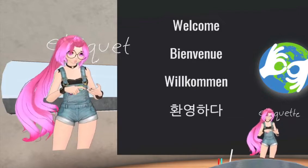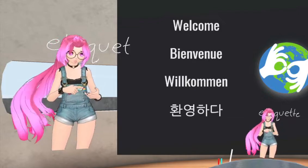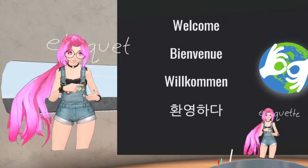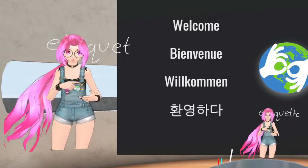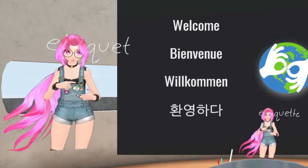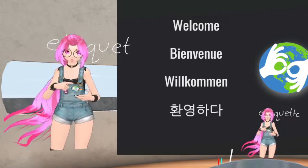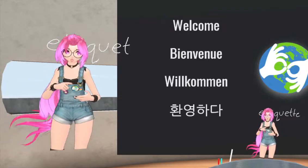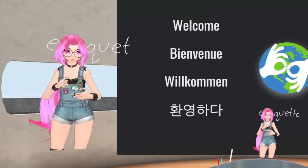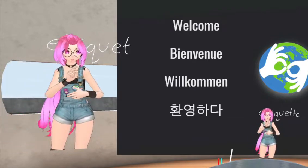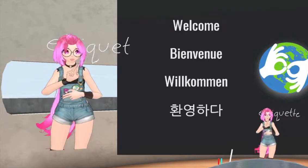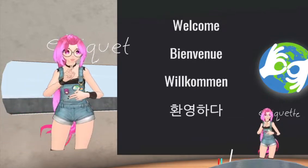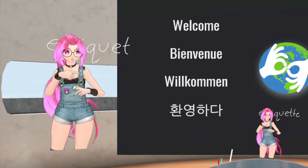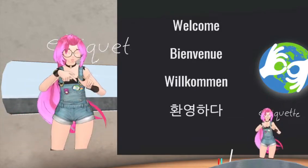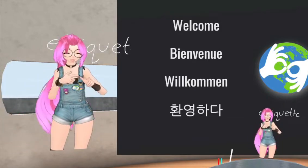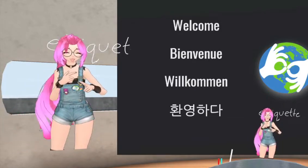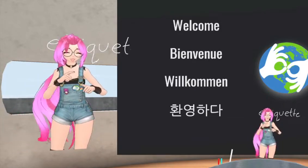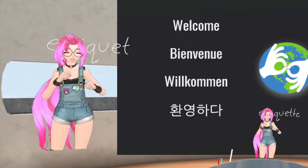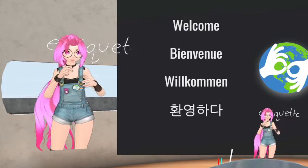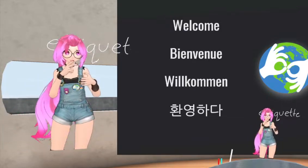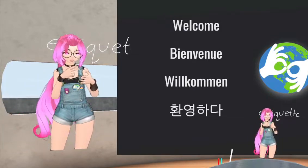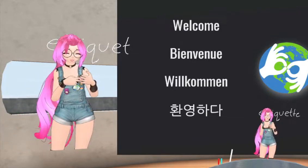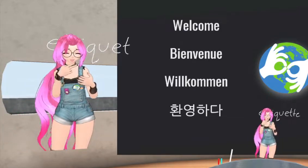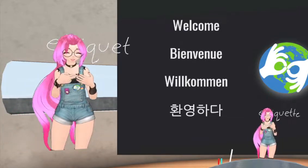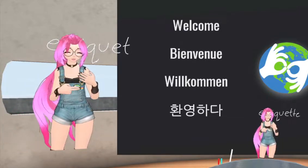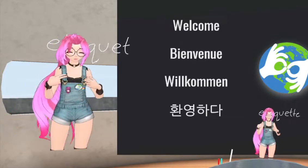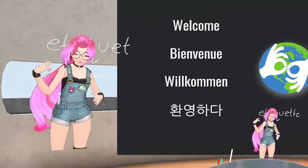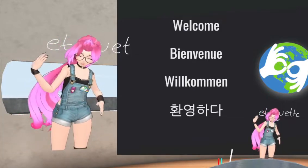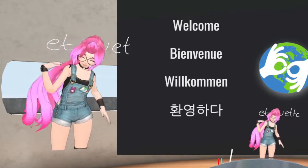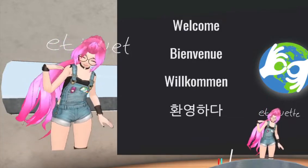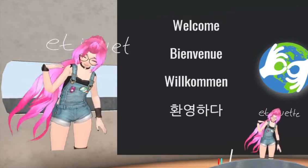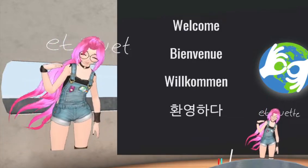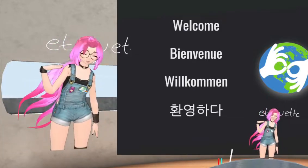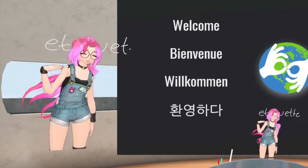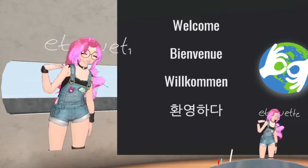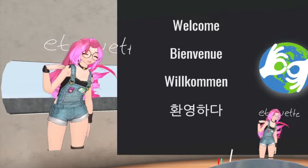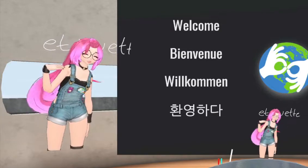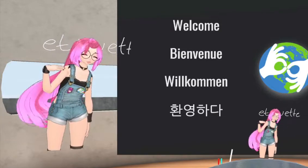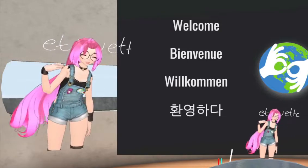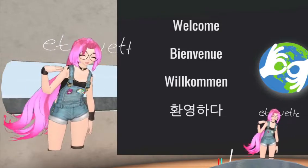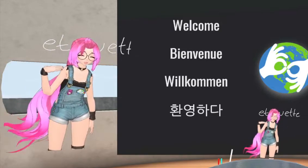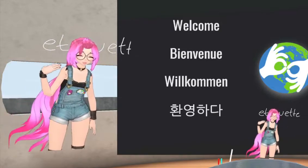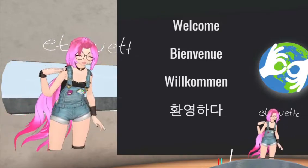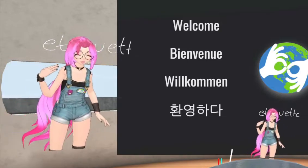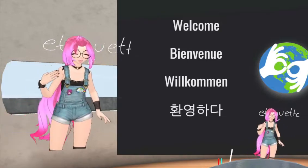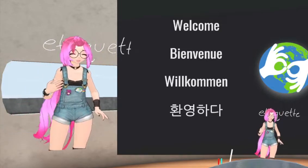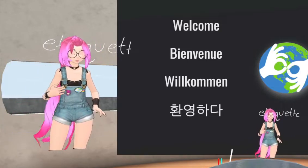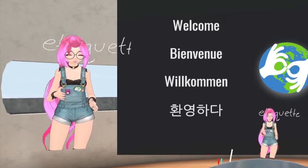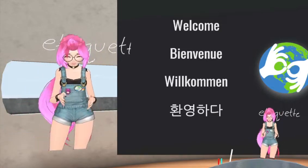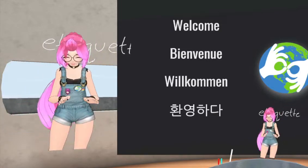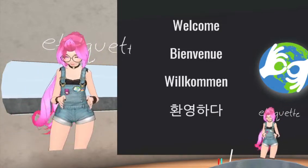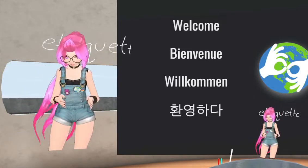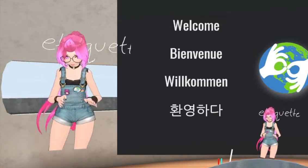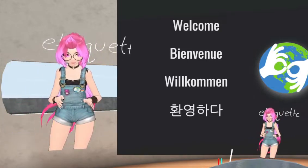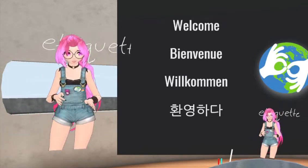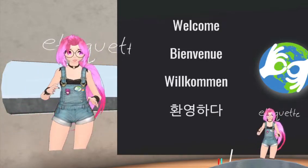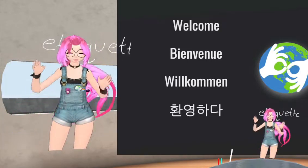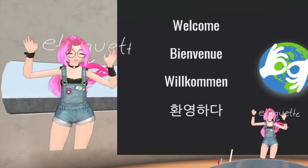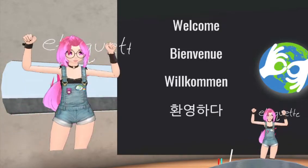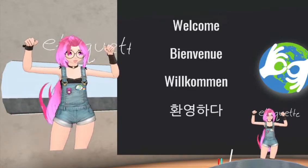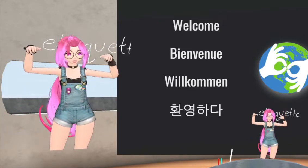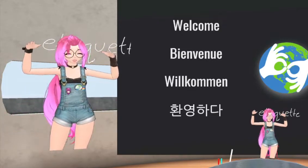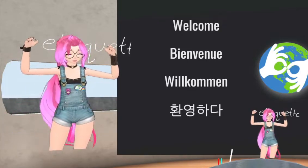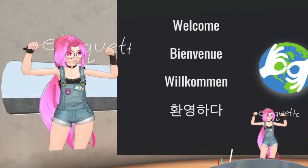So if two people are having a conversation, I think it's awesome that you can watch that. So it's totally cool.